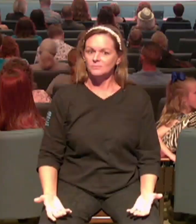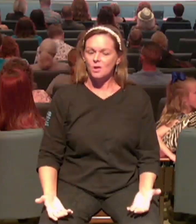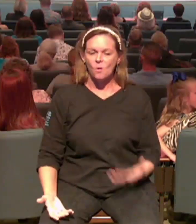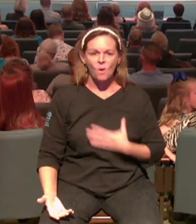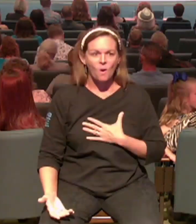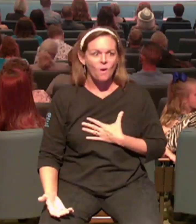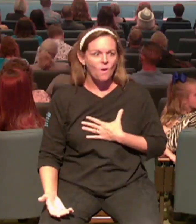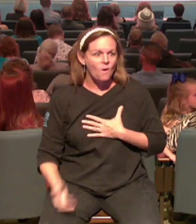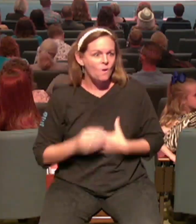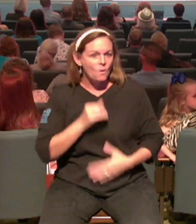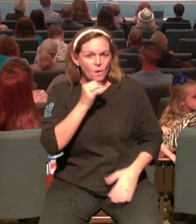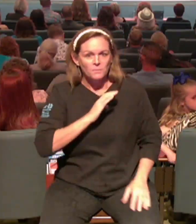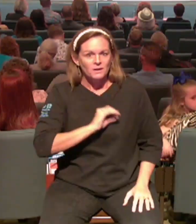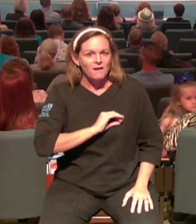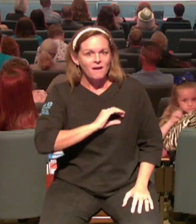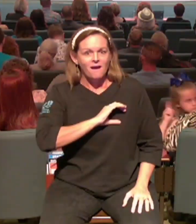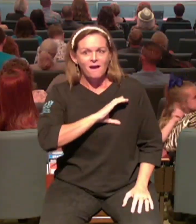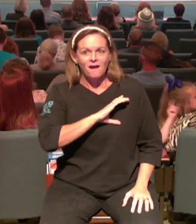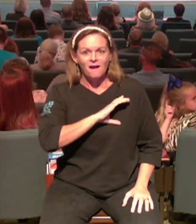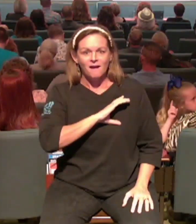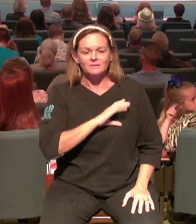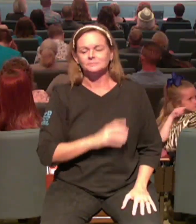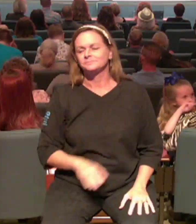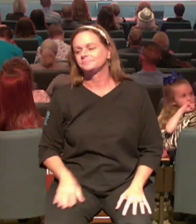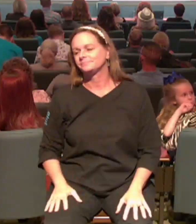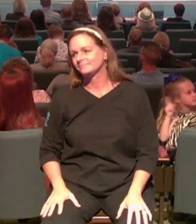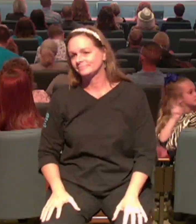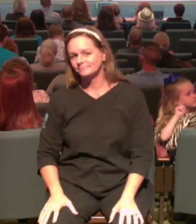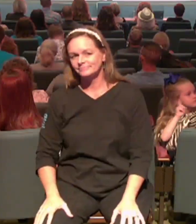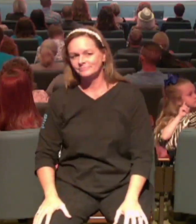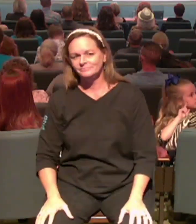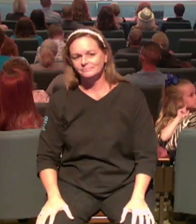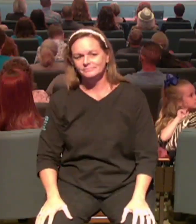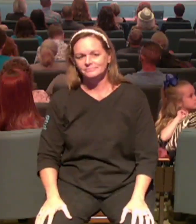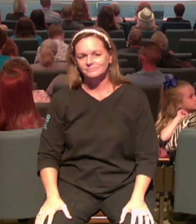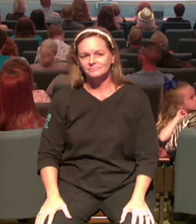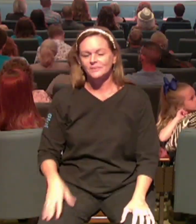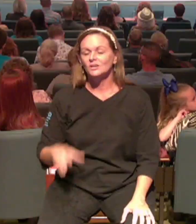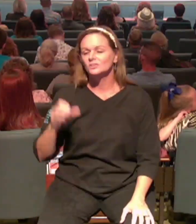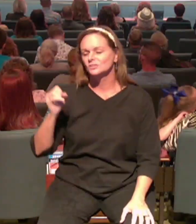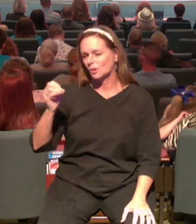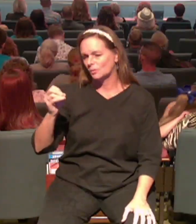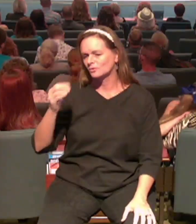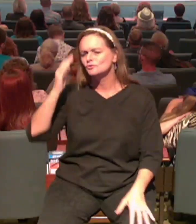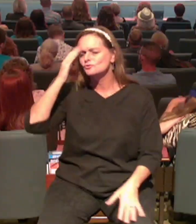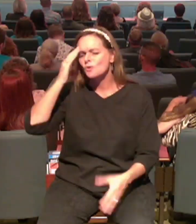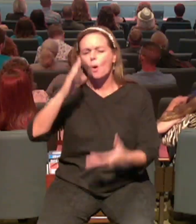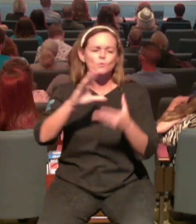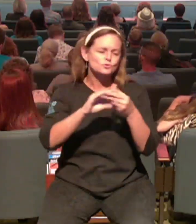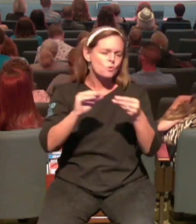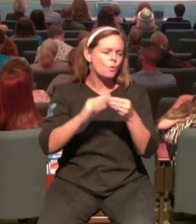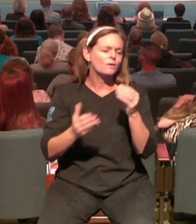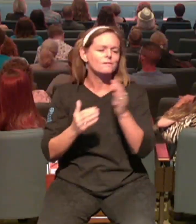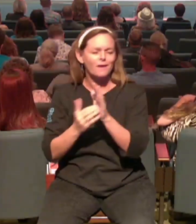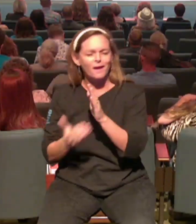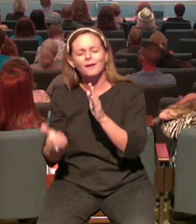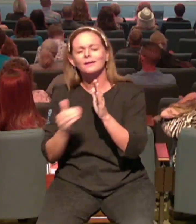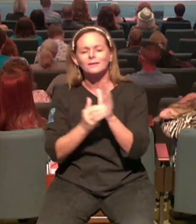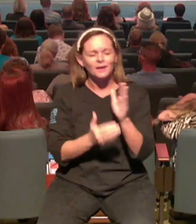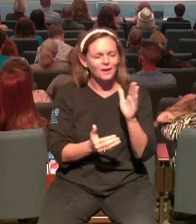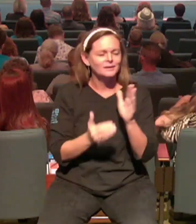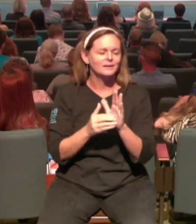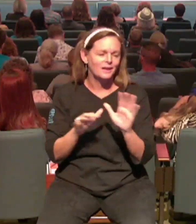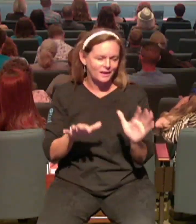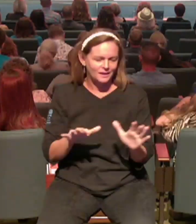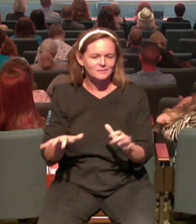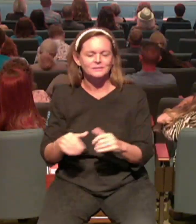like saying, well, do you not know that the scripture, I'm sure he wanted to go, hey, I was there when it was written, guys. I am the Word, I am here,